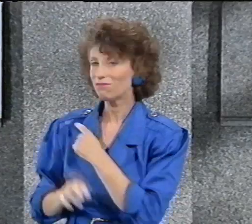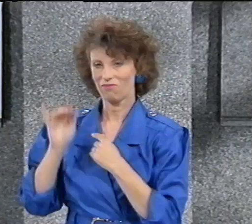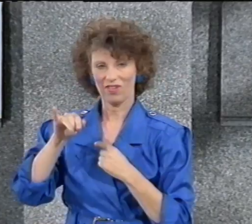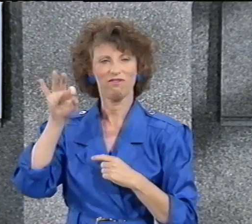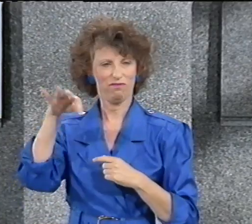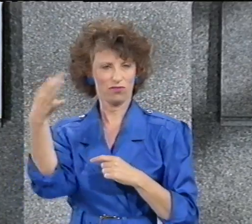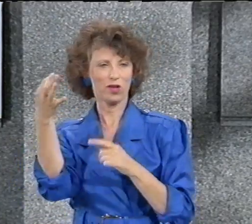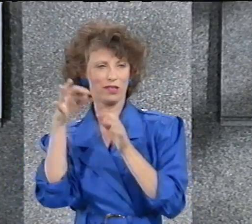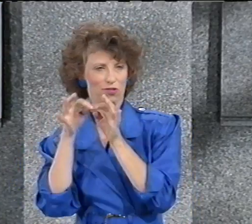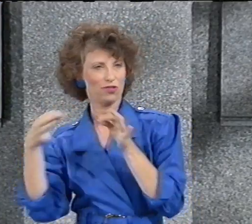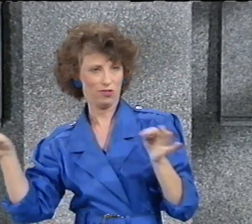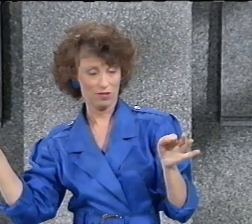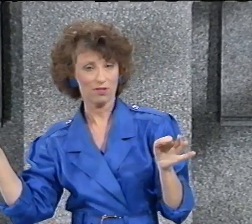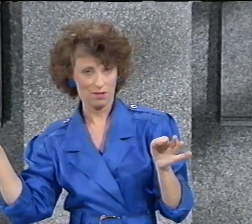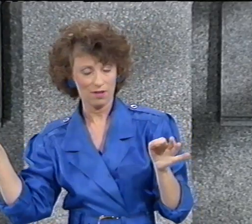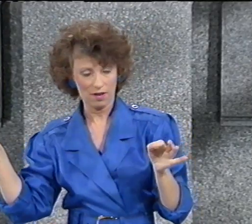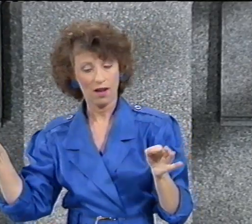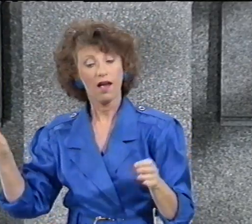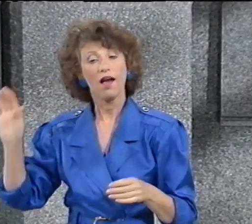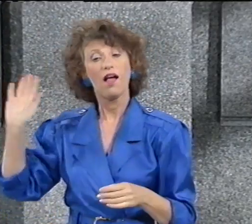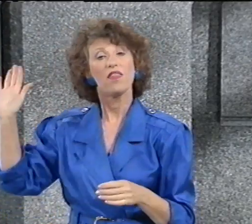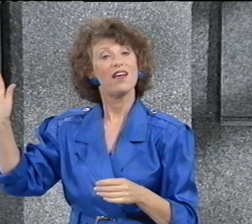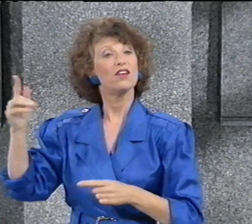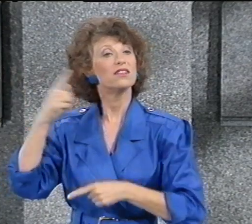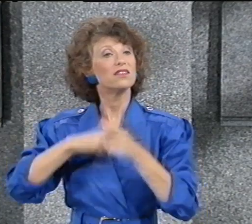Signes Québécois, LSQ.